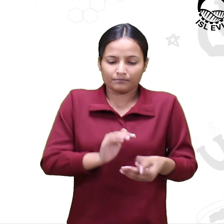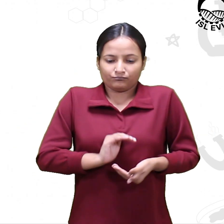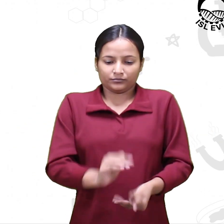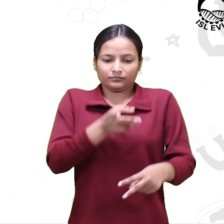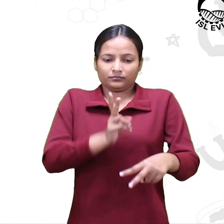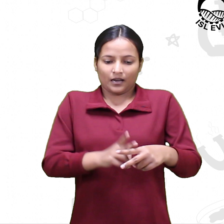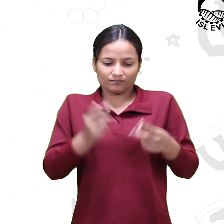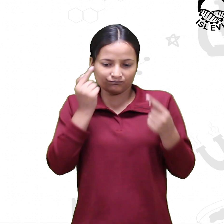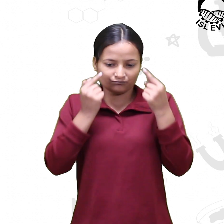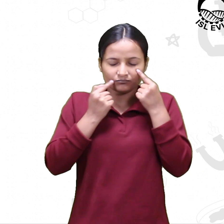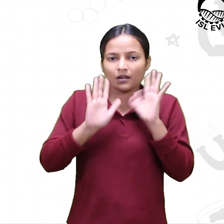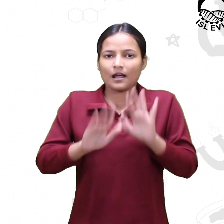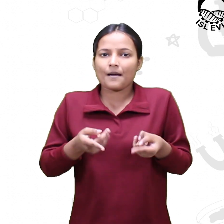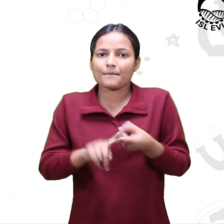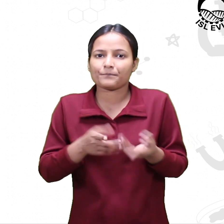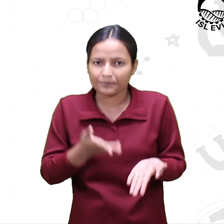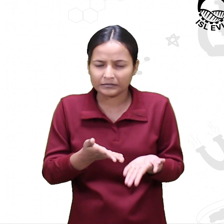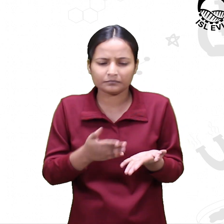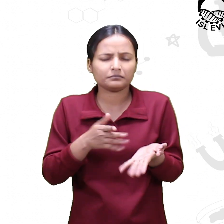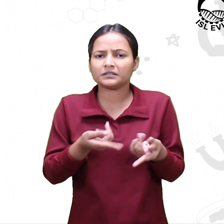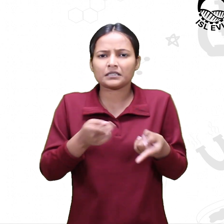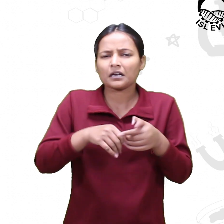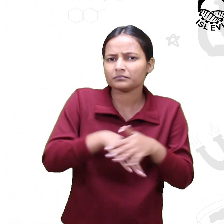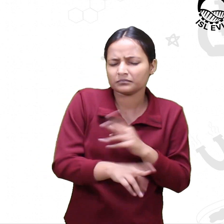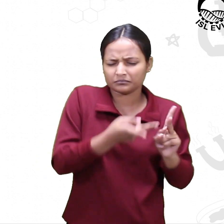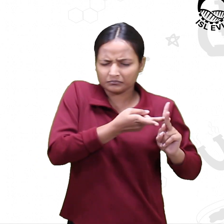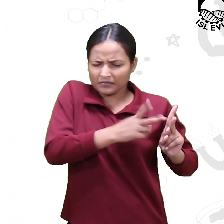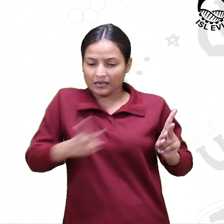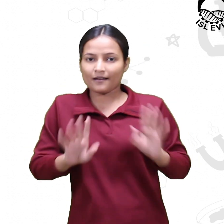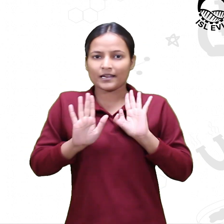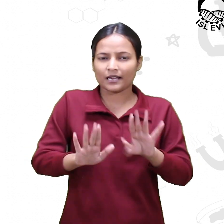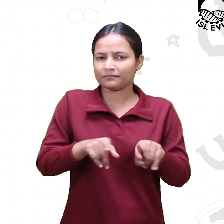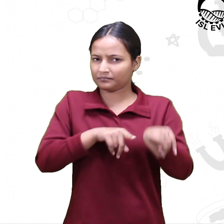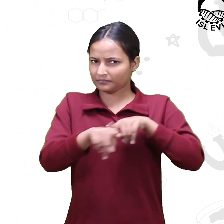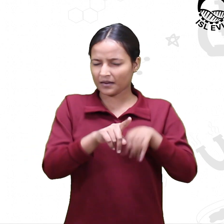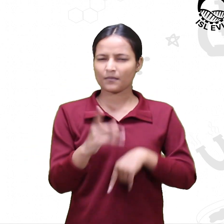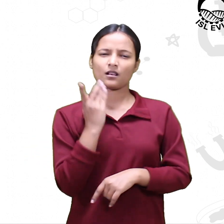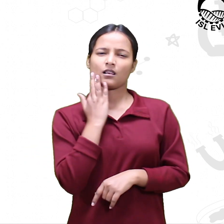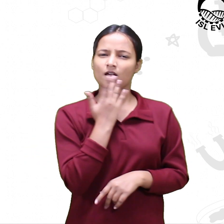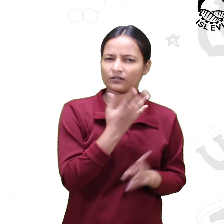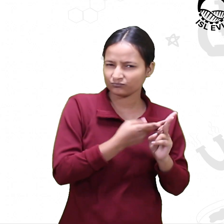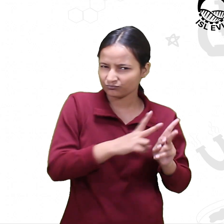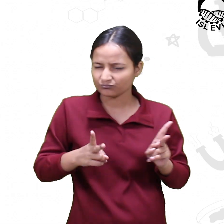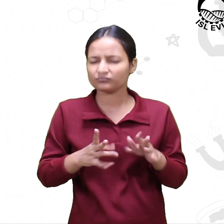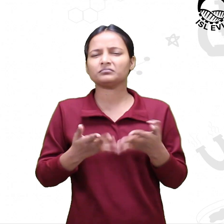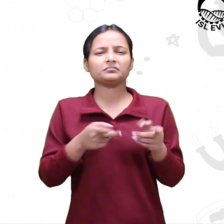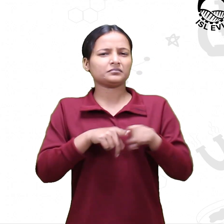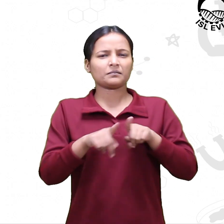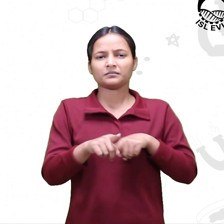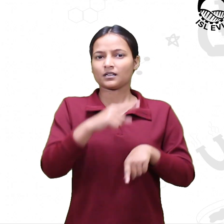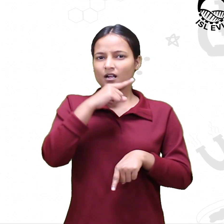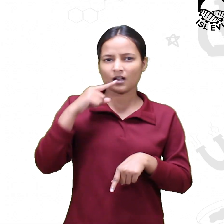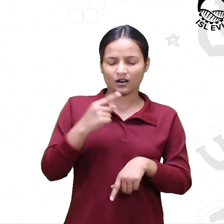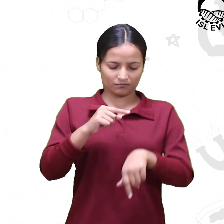birth. Not so difficult. These can be any kind of a mark. Some are reddish or raised, giving